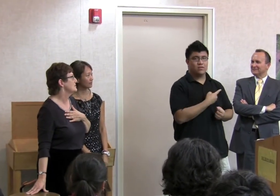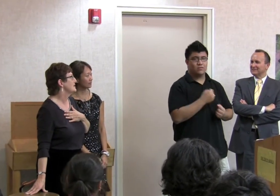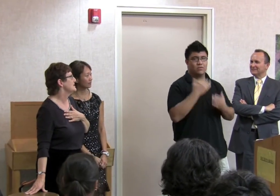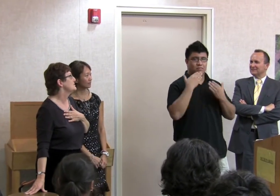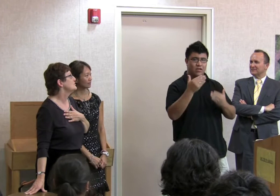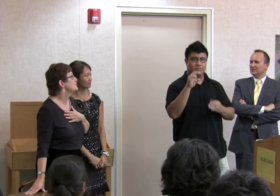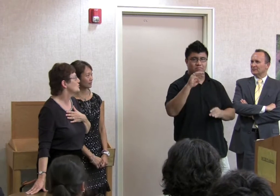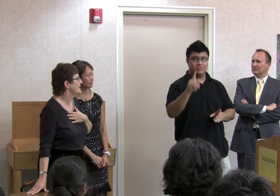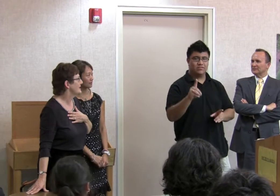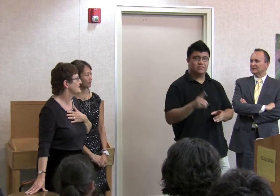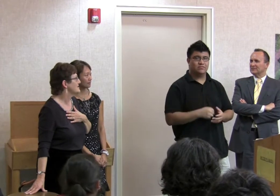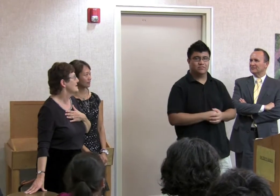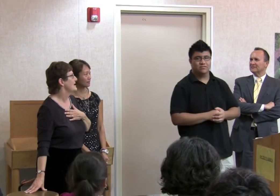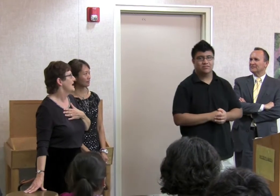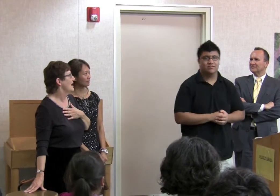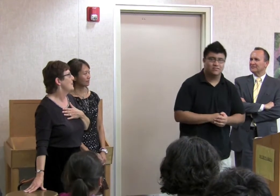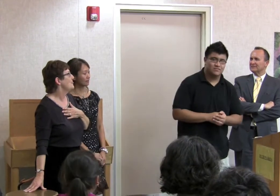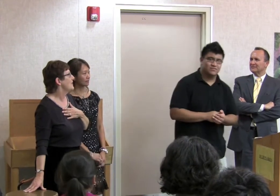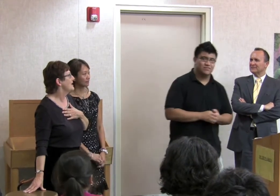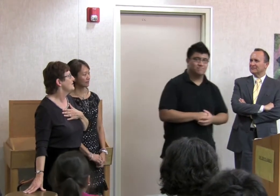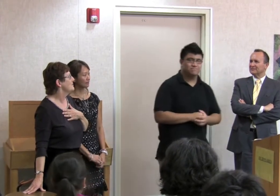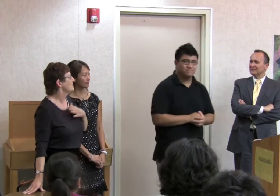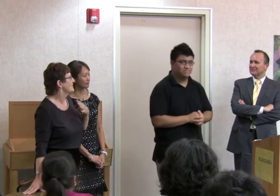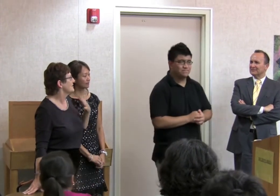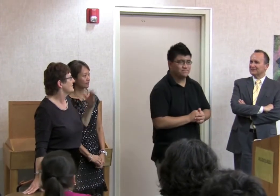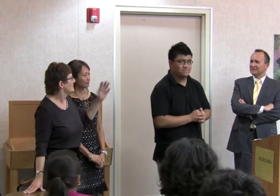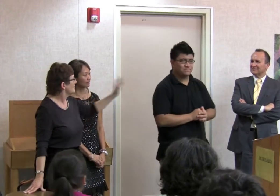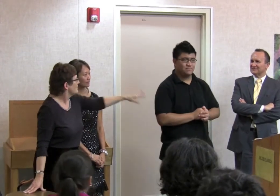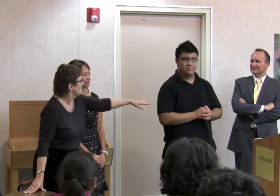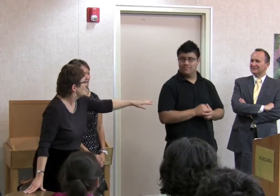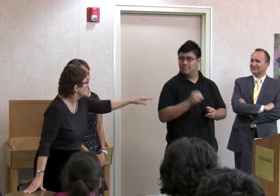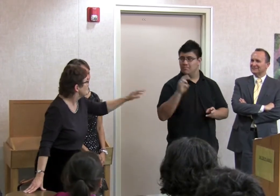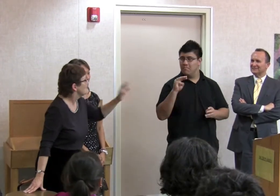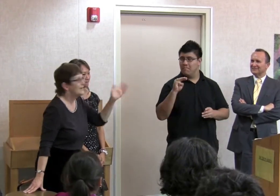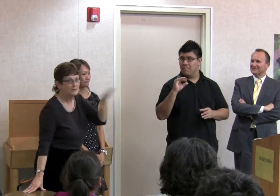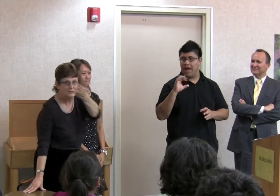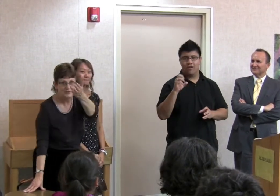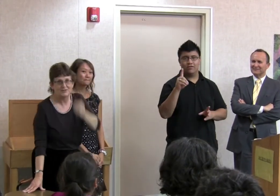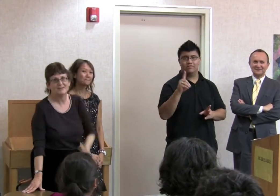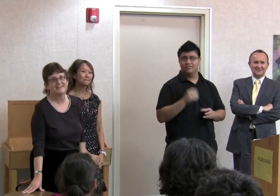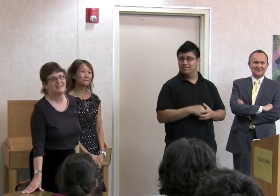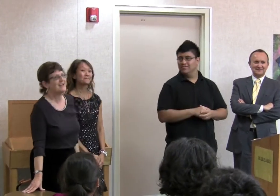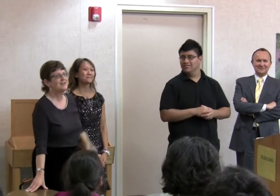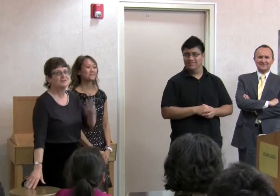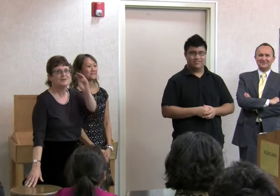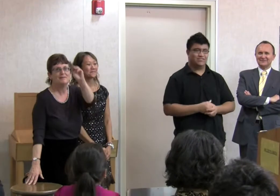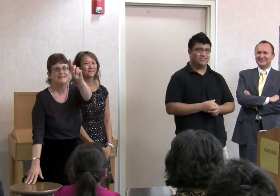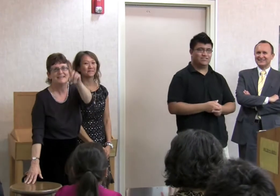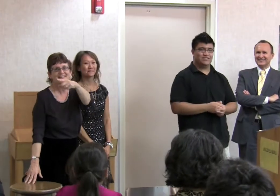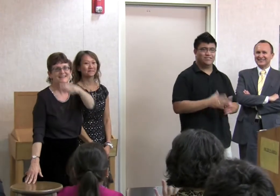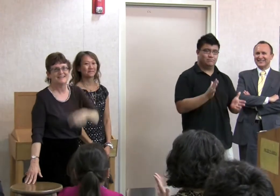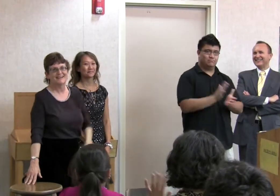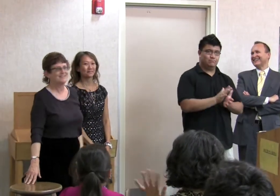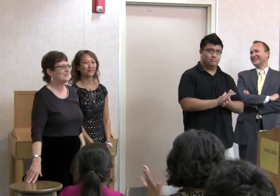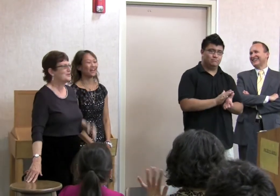with disabilities to join us. And thank you to Michael Dergar. Yeah, he calls you